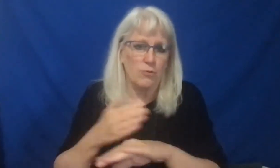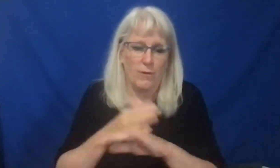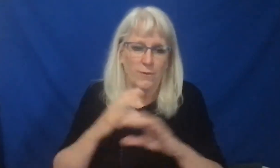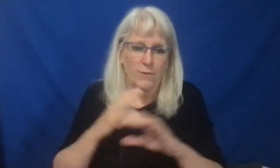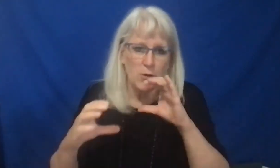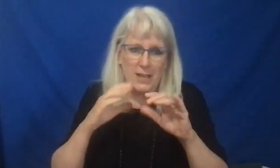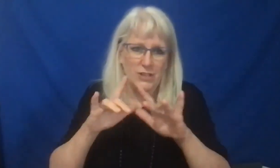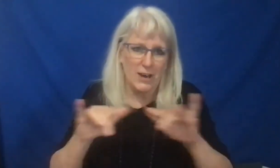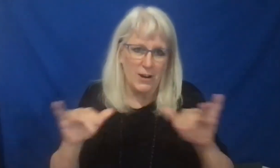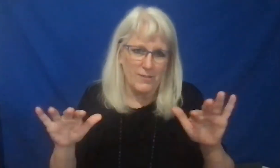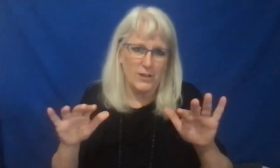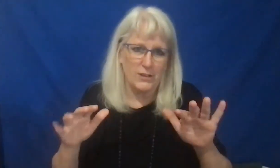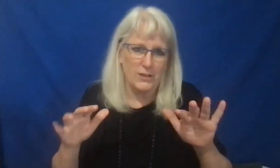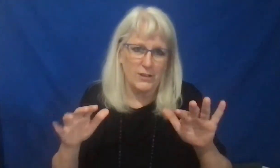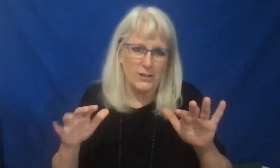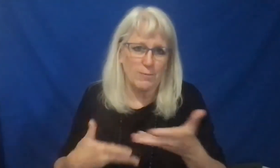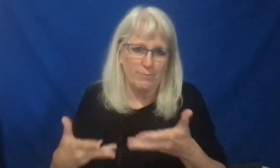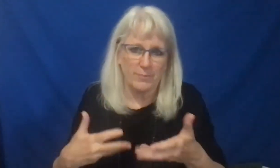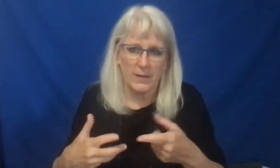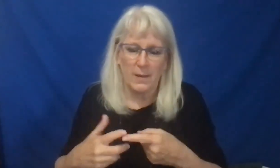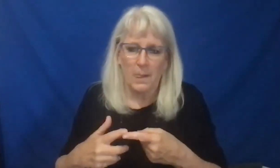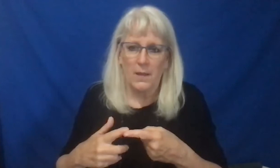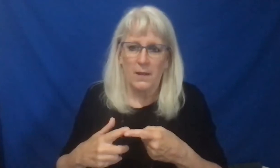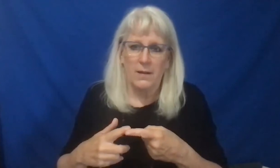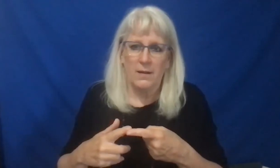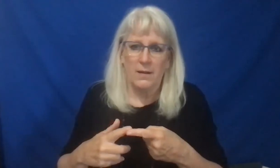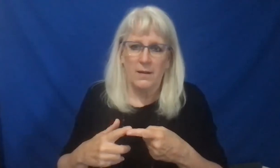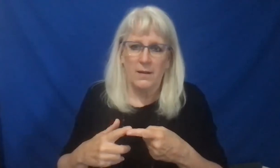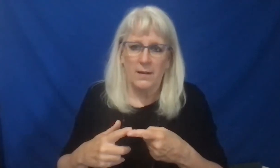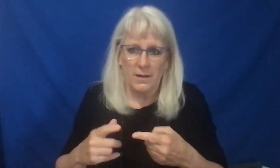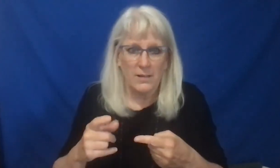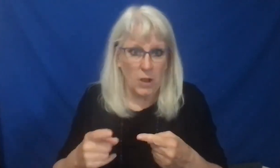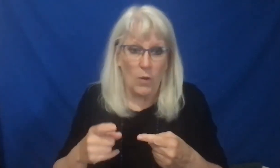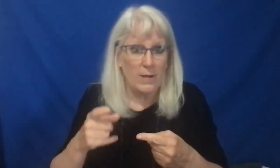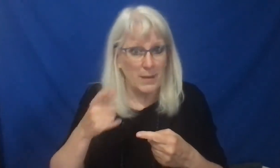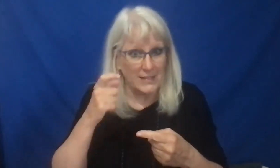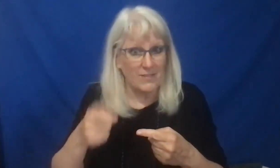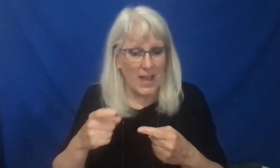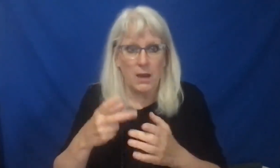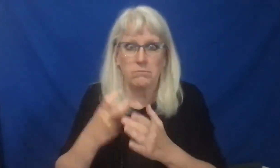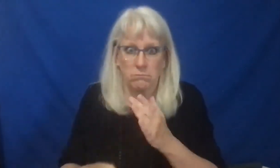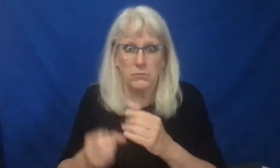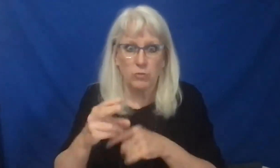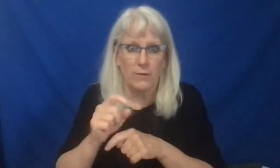fellowship. And on this journey, I have really delved into the 12 traditions. And while I have gone through them before with my